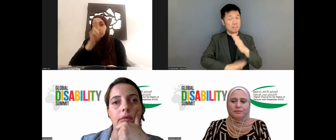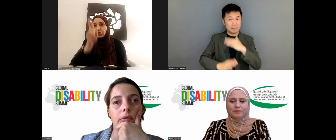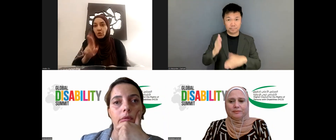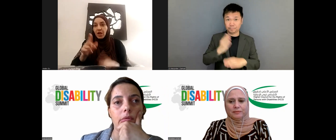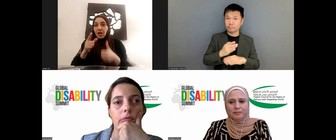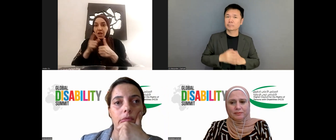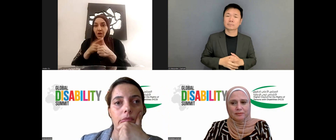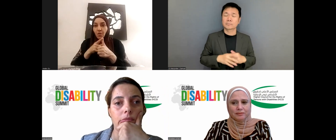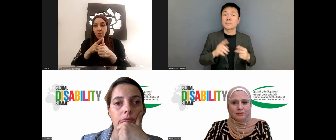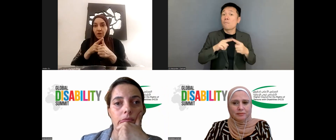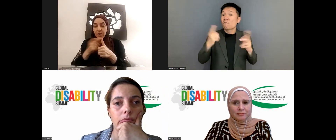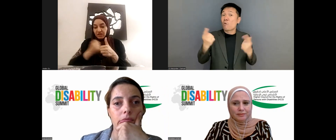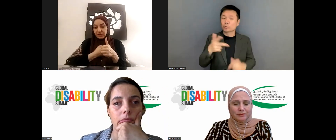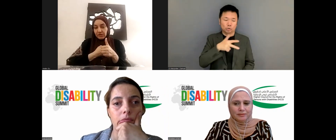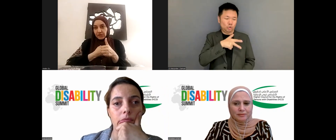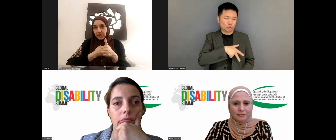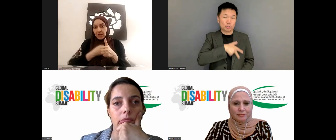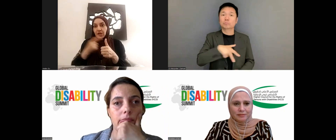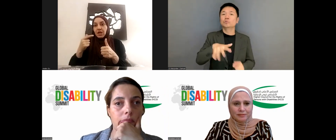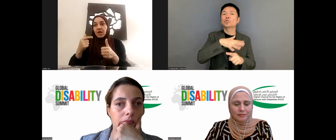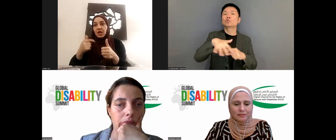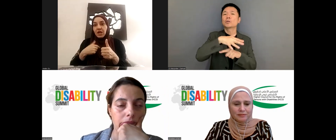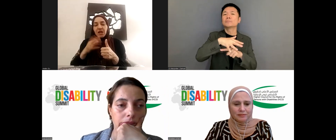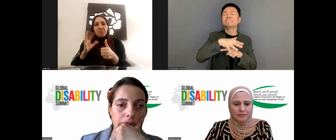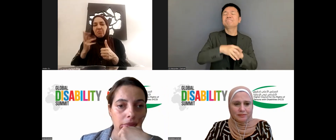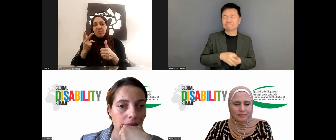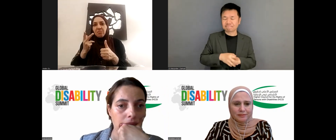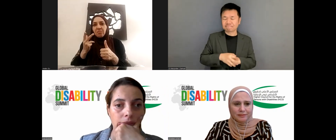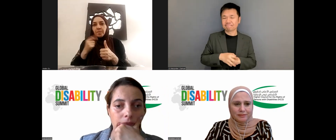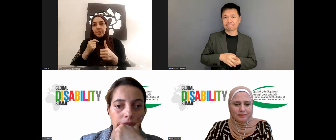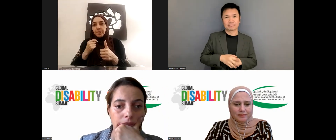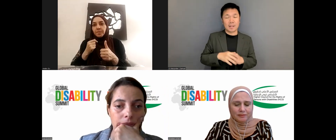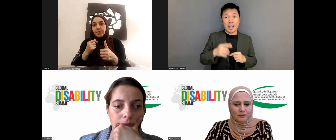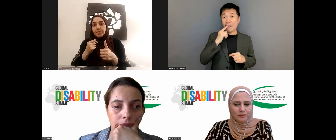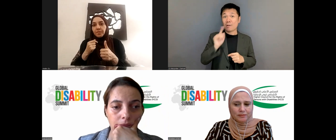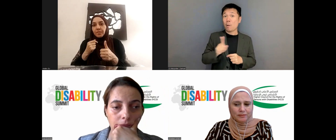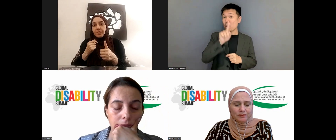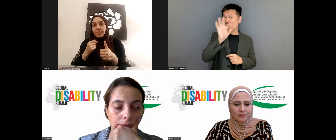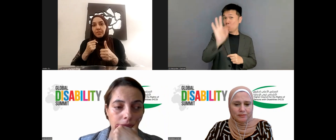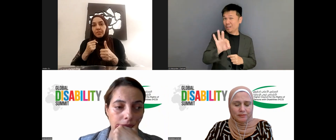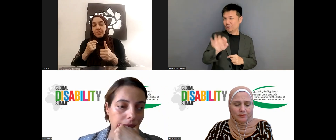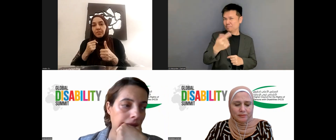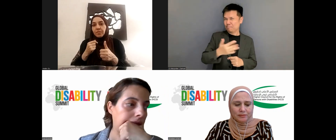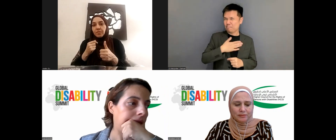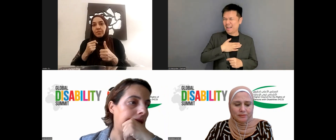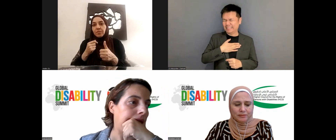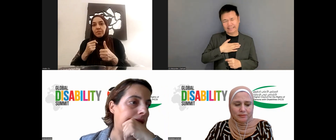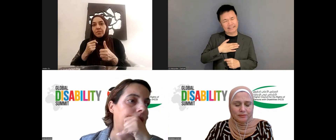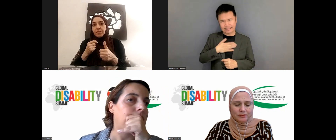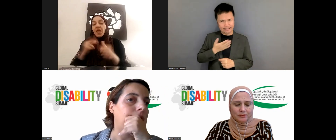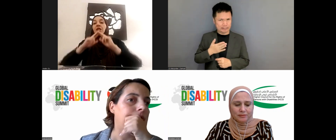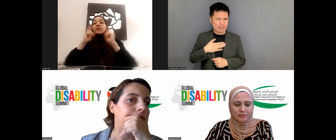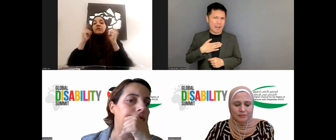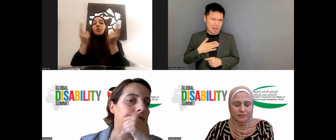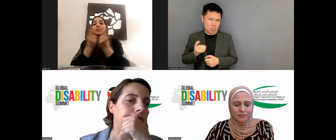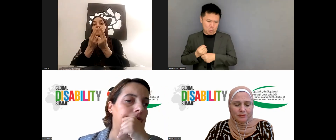of the social aspect, I have the first question pertinent to my own speciality. How far would